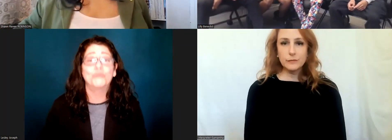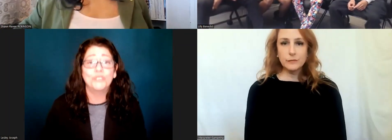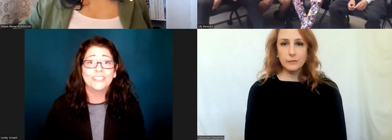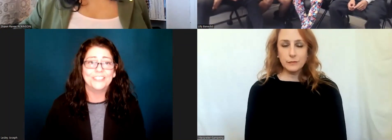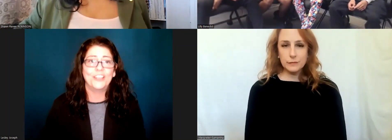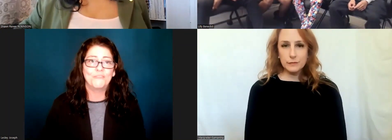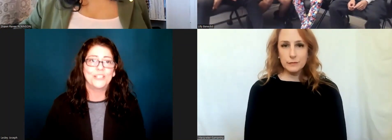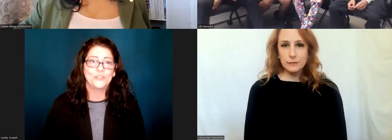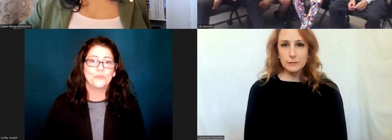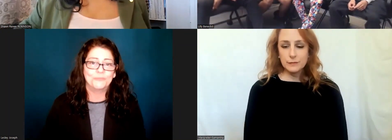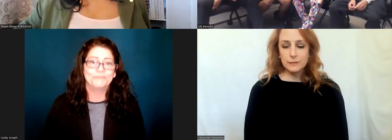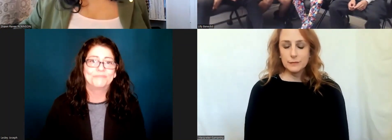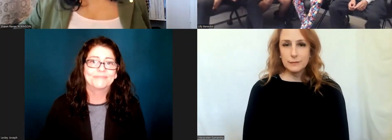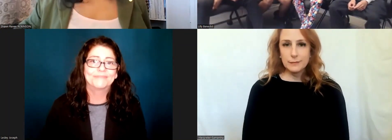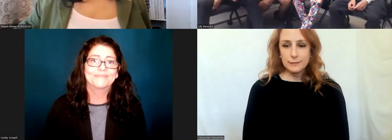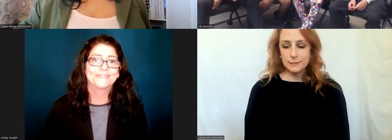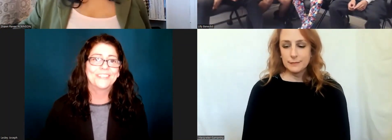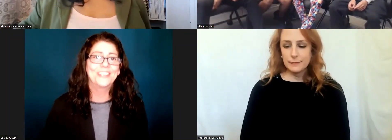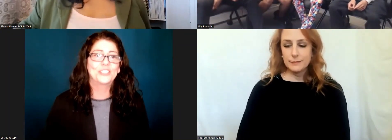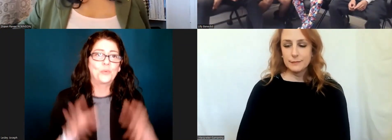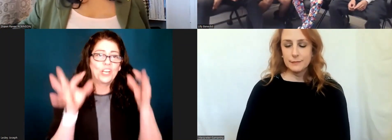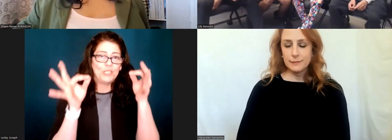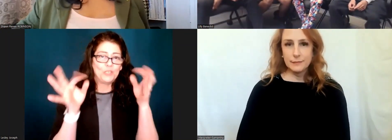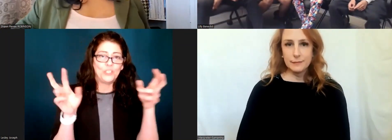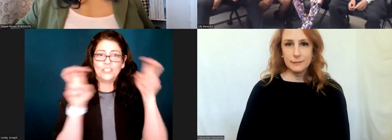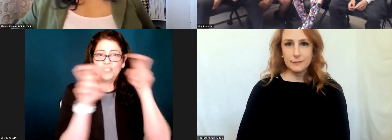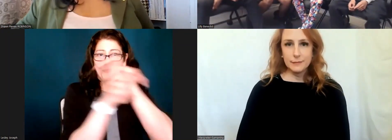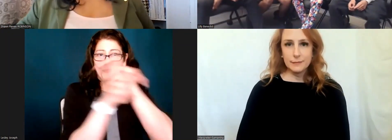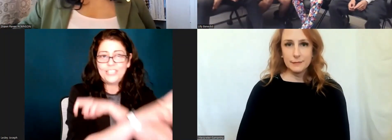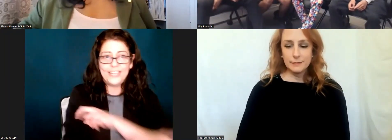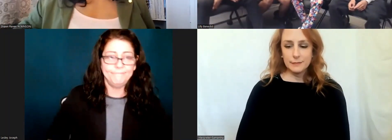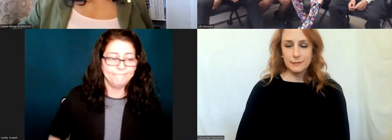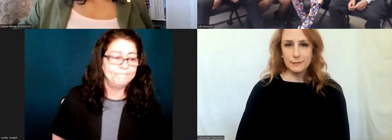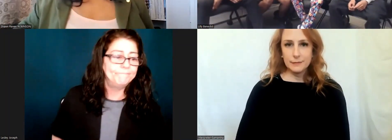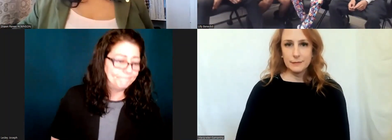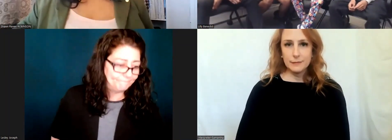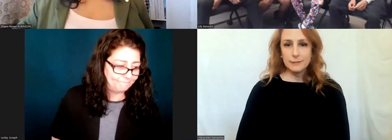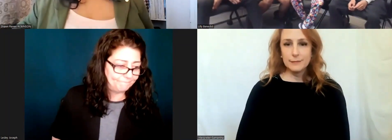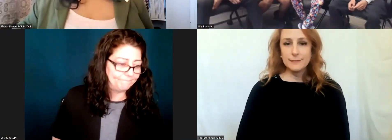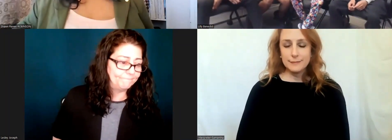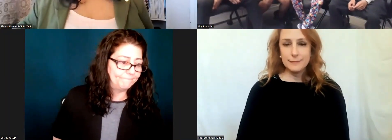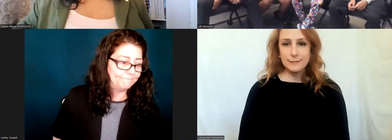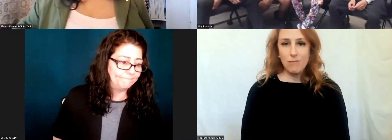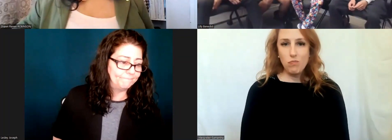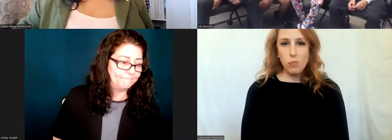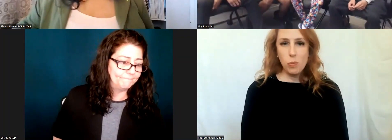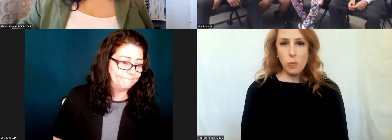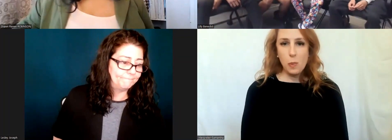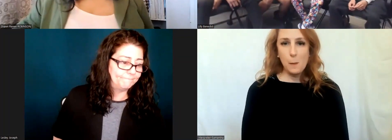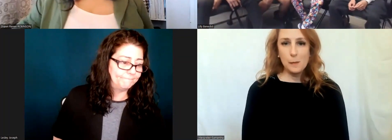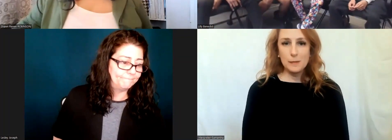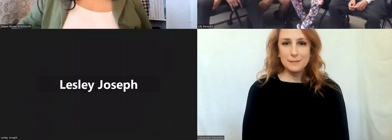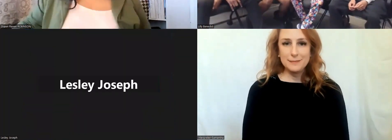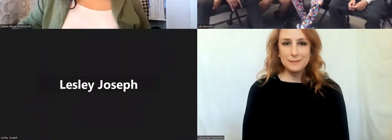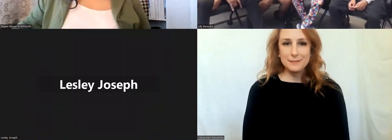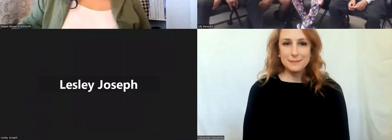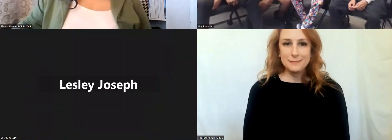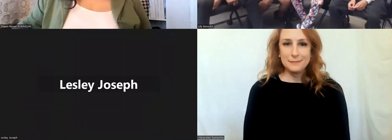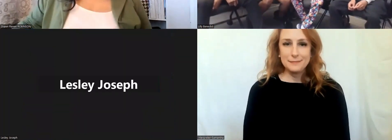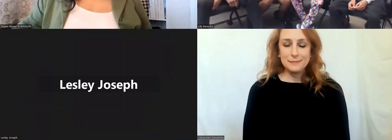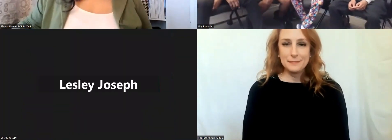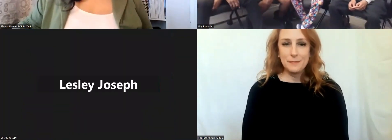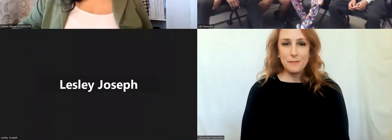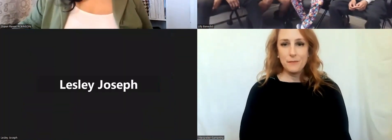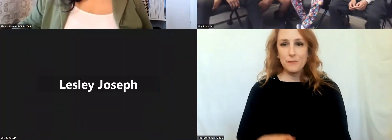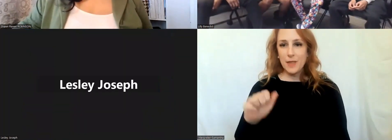just really love my school. So we're going to be switching interpreters again. Interpreter. All right. So